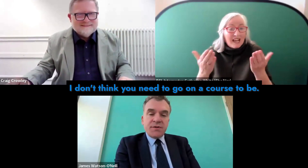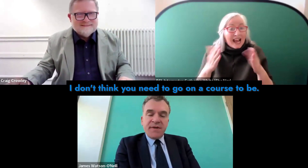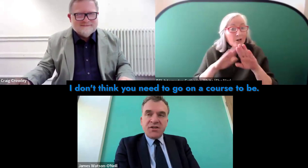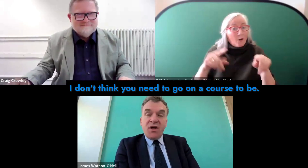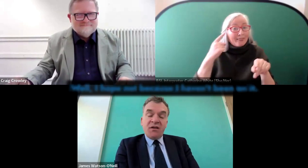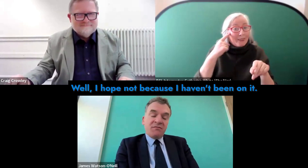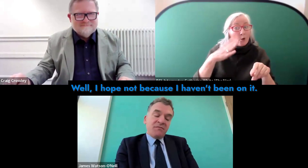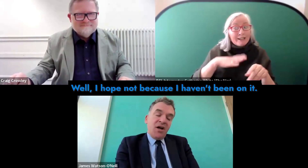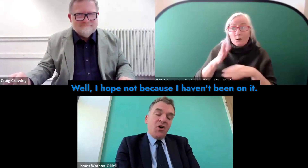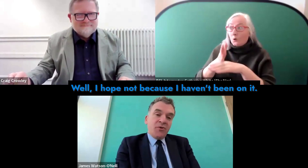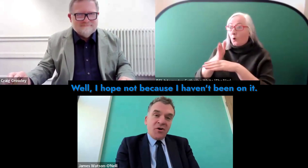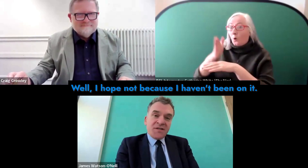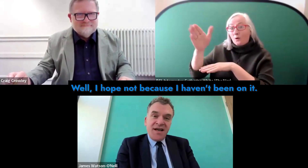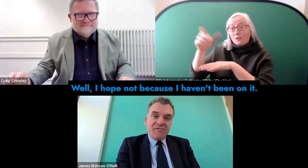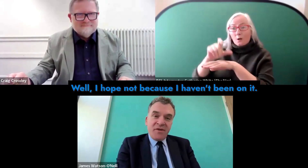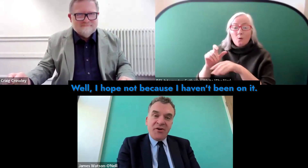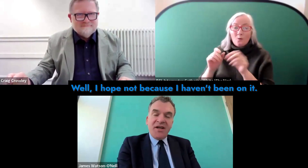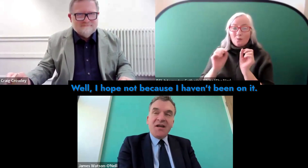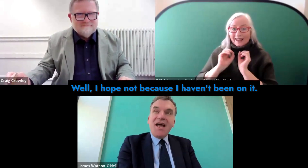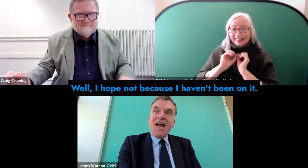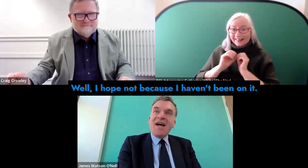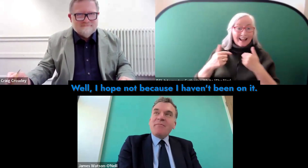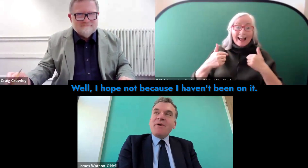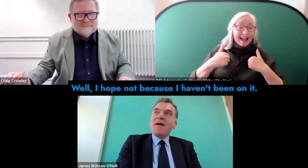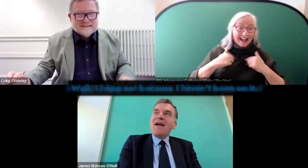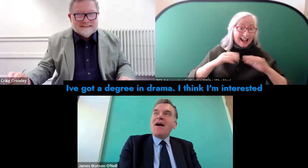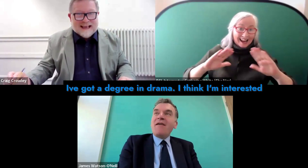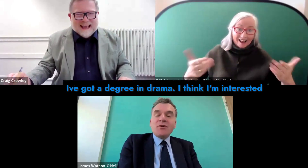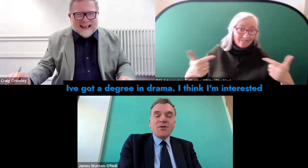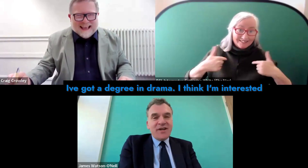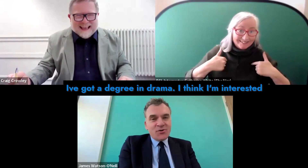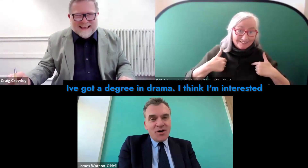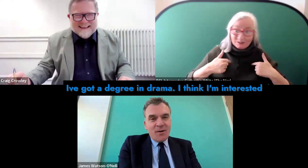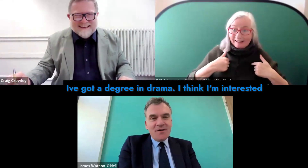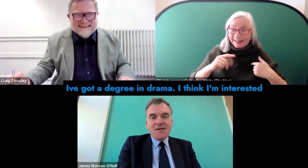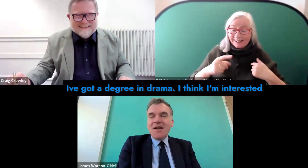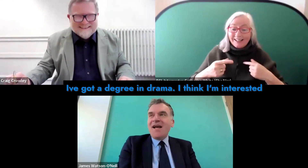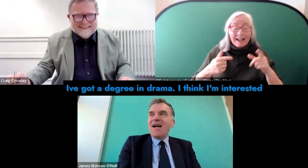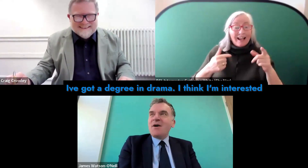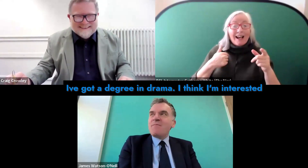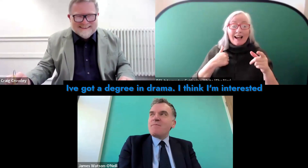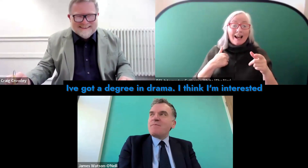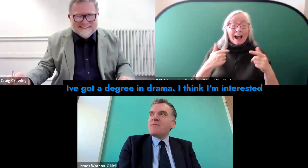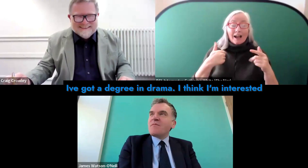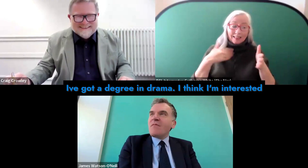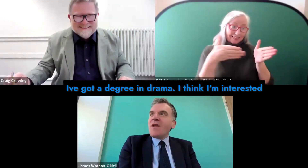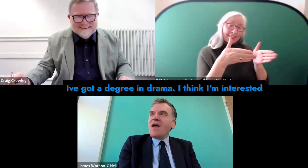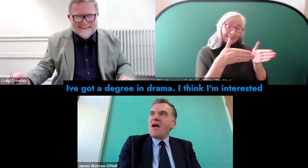a course to be well, I hope not, because I haven't been on it. I've got a degree in drama.